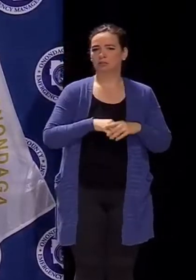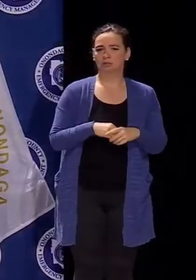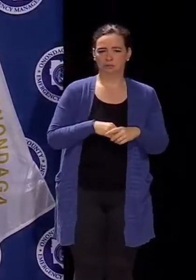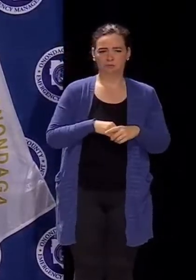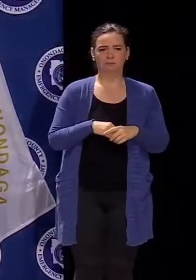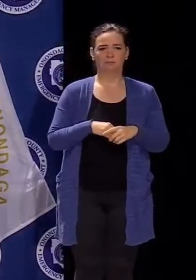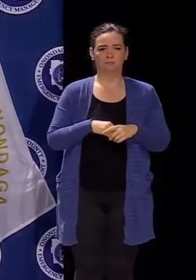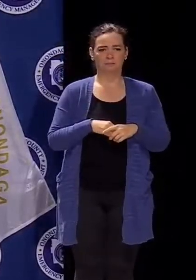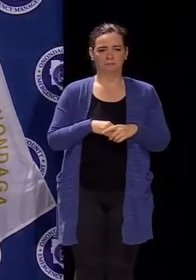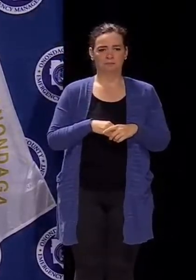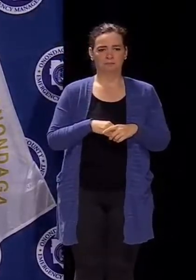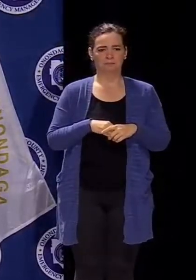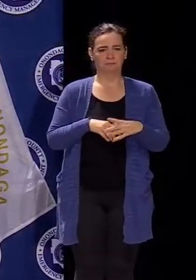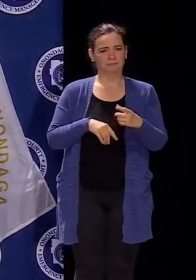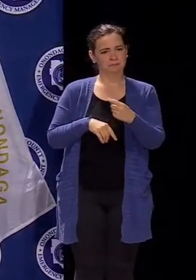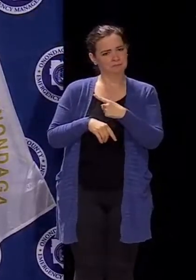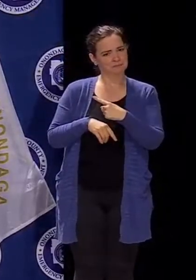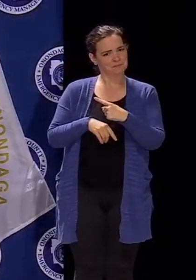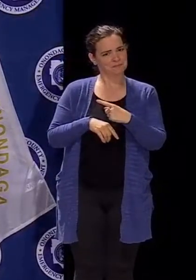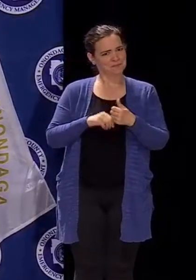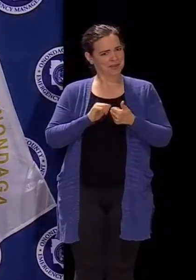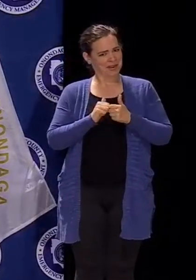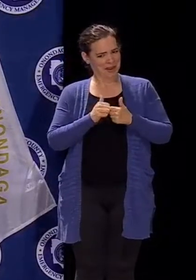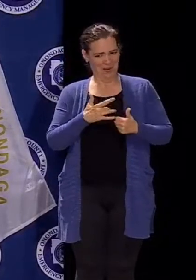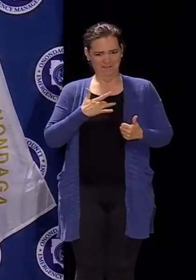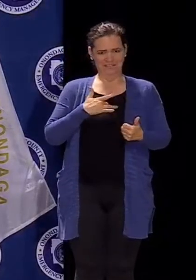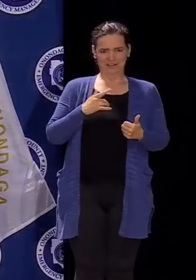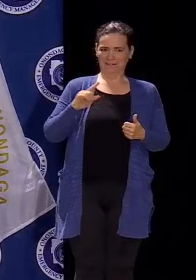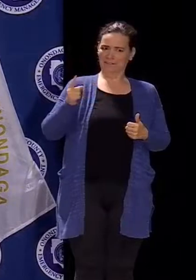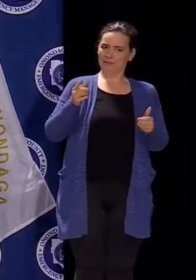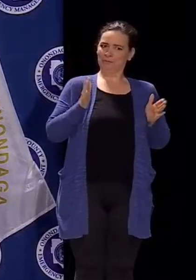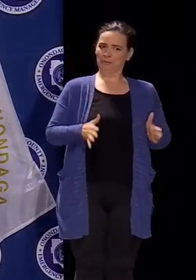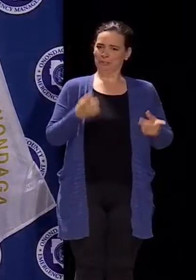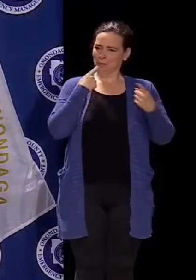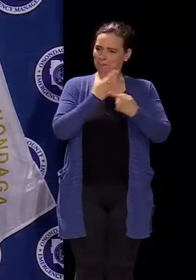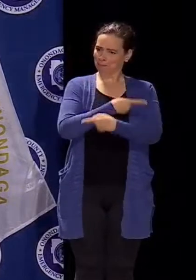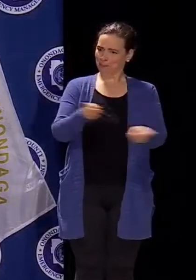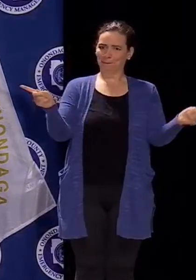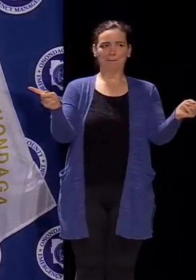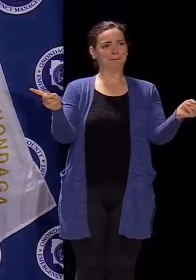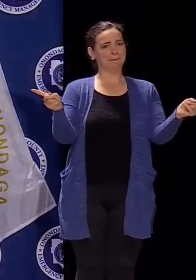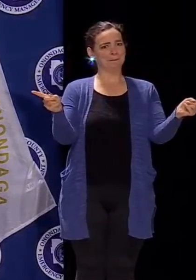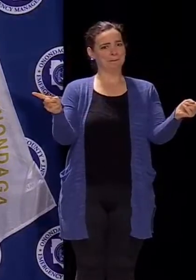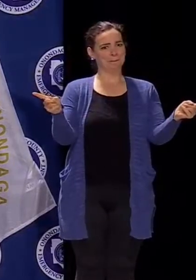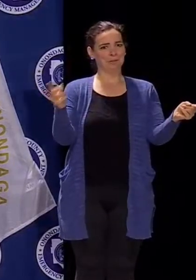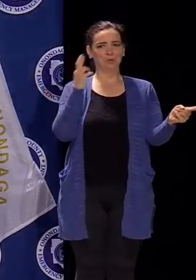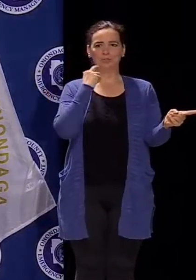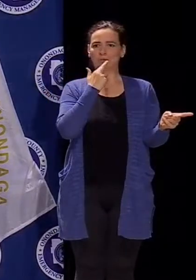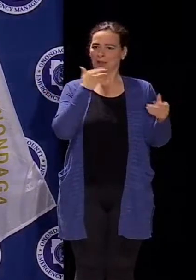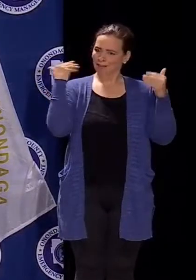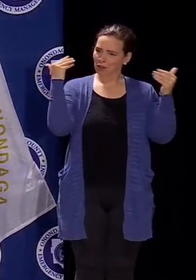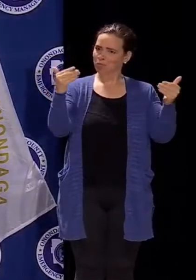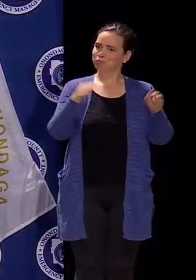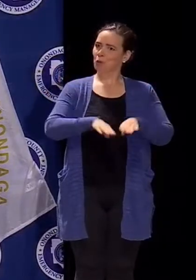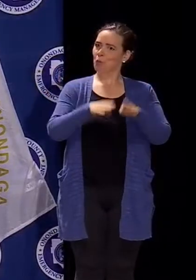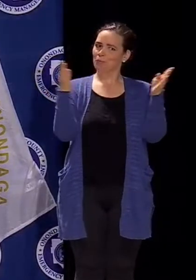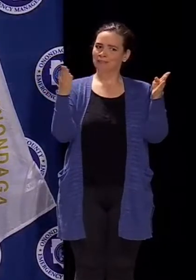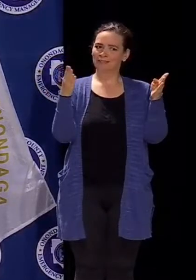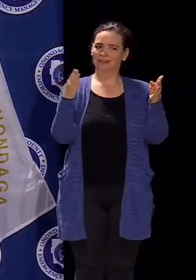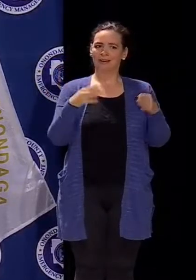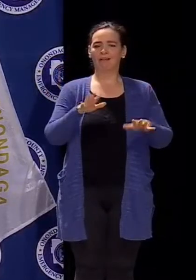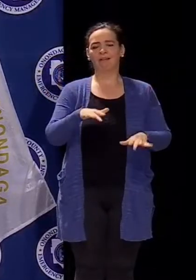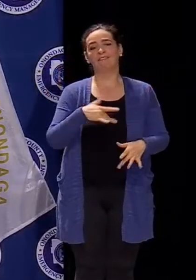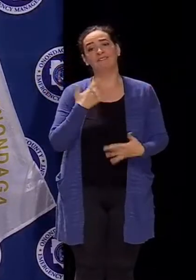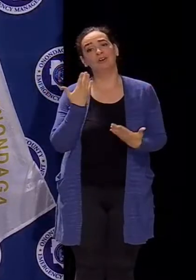first voices for that movement and see it ultimately come to fruition? It's good. It shows flexibility from the state. That's what we need